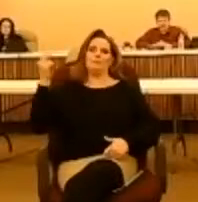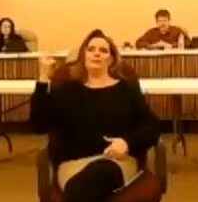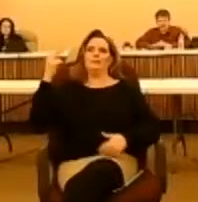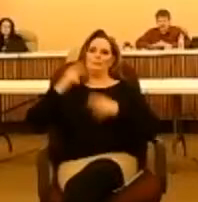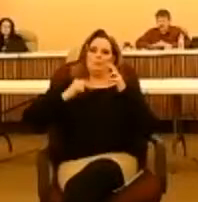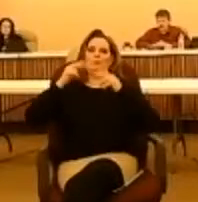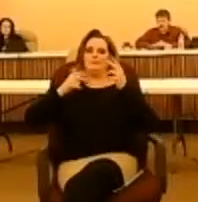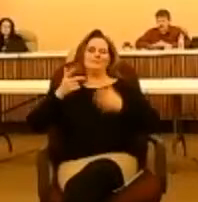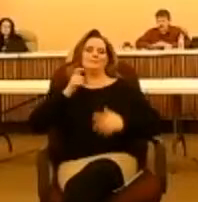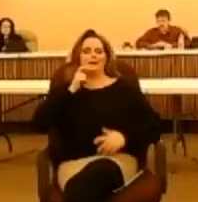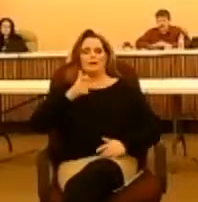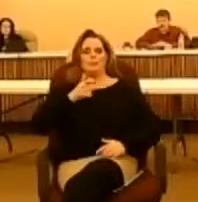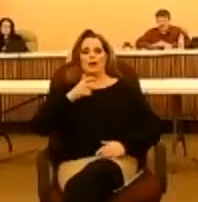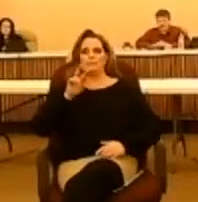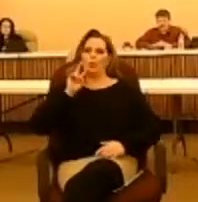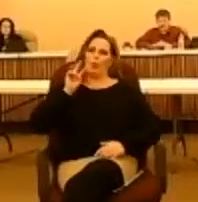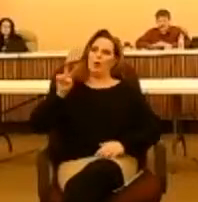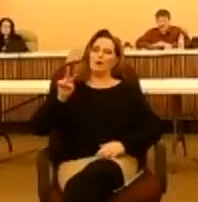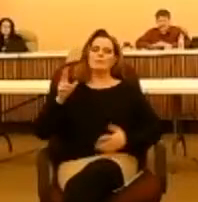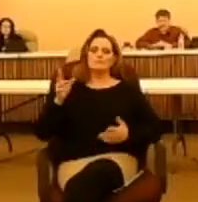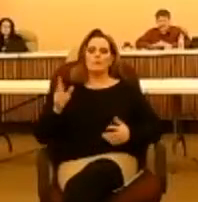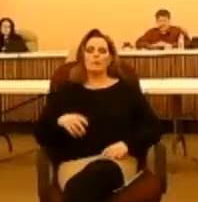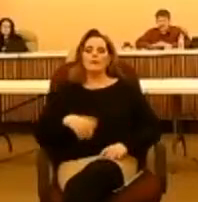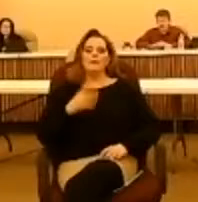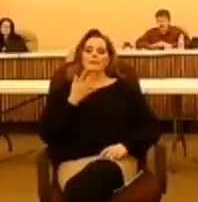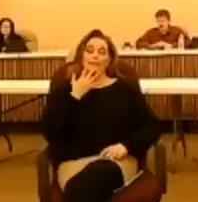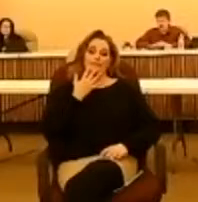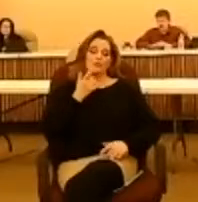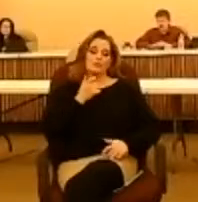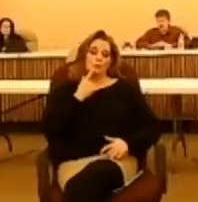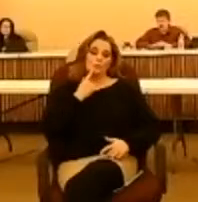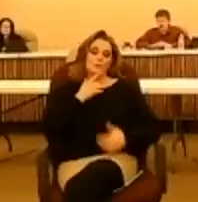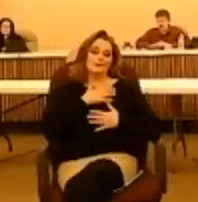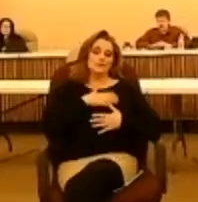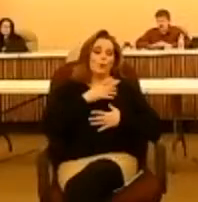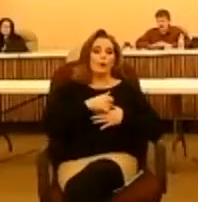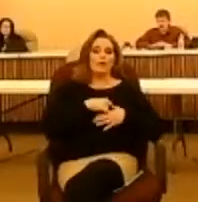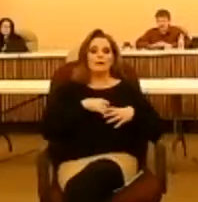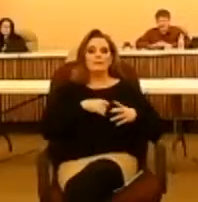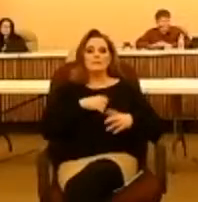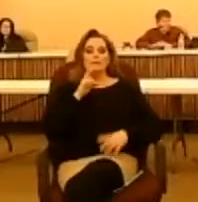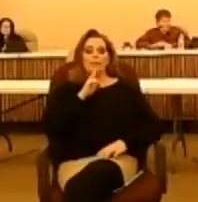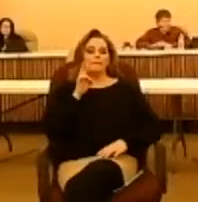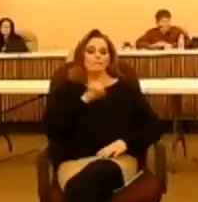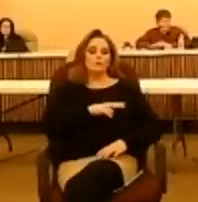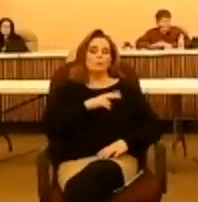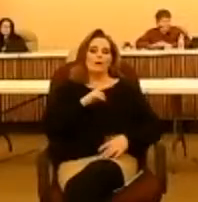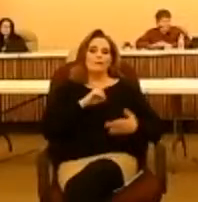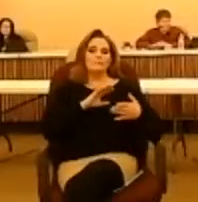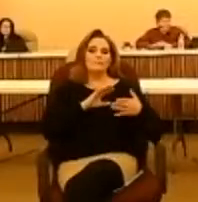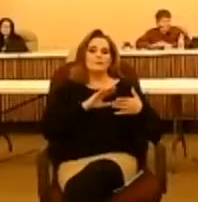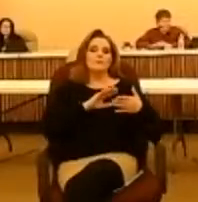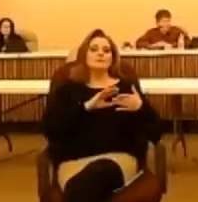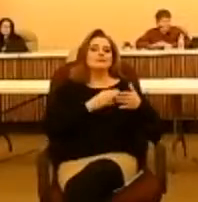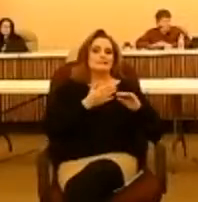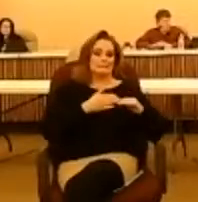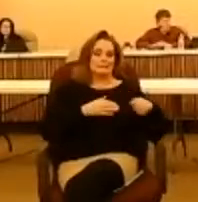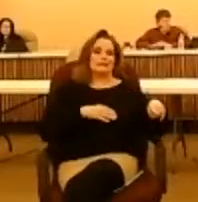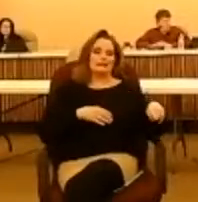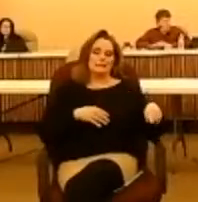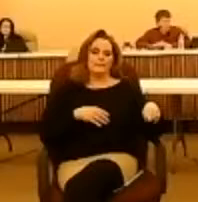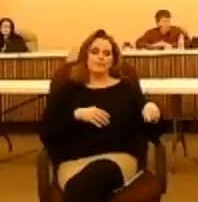building. In fact, they would prefer to continue to have their view of downtown. With the way this